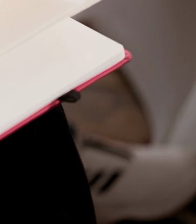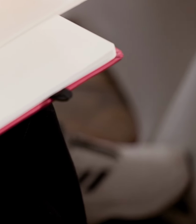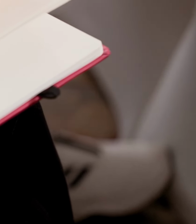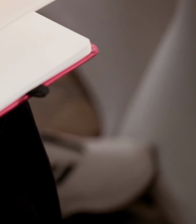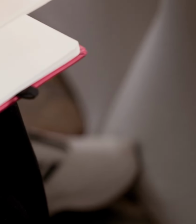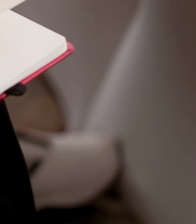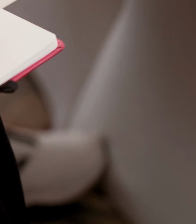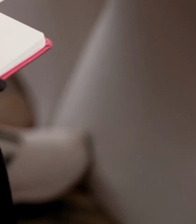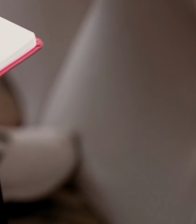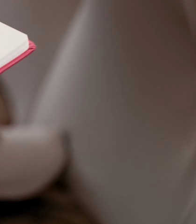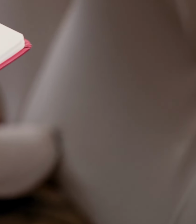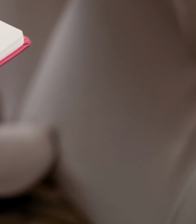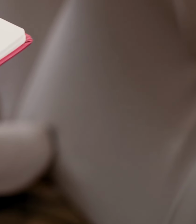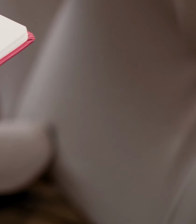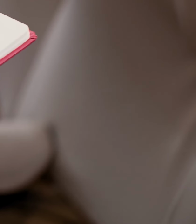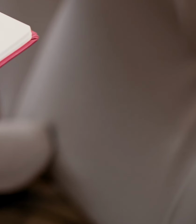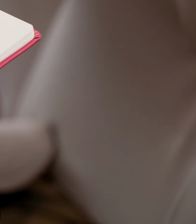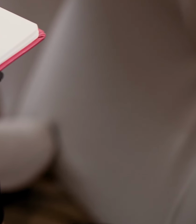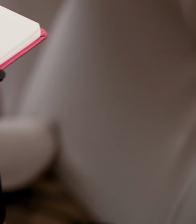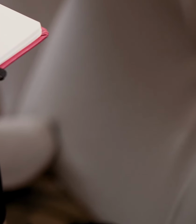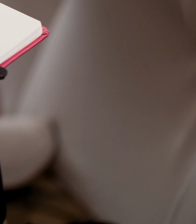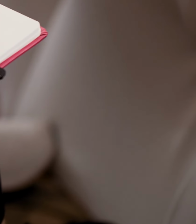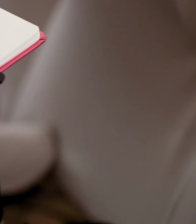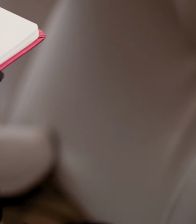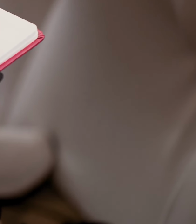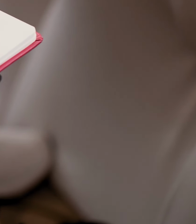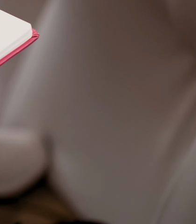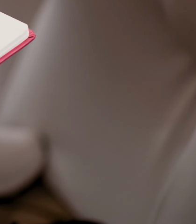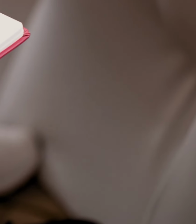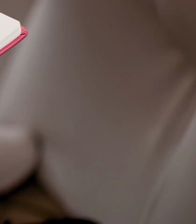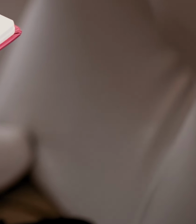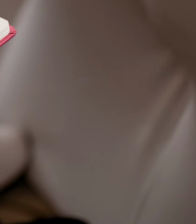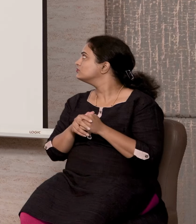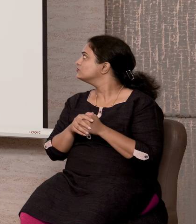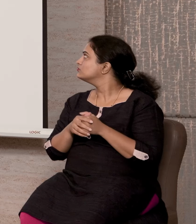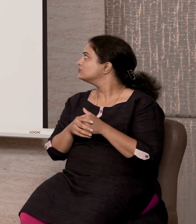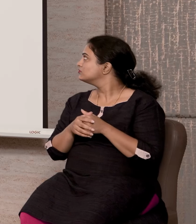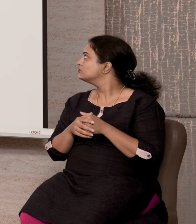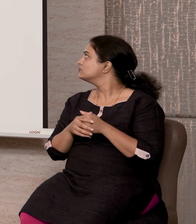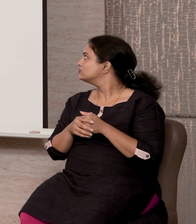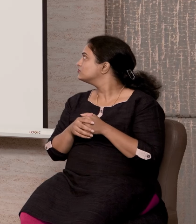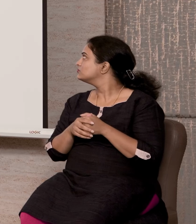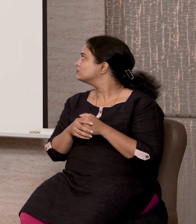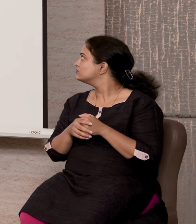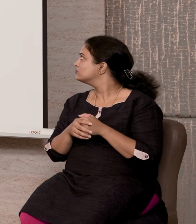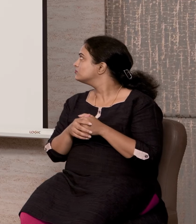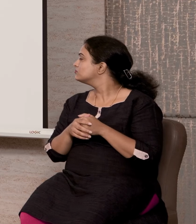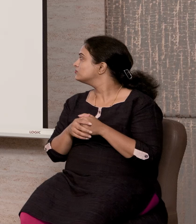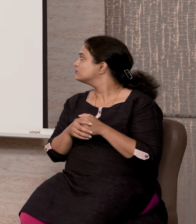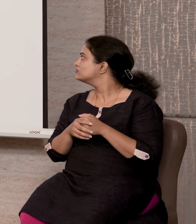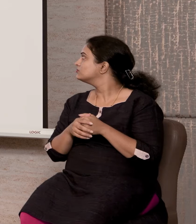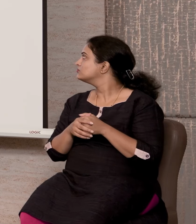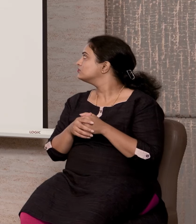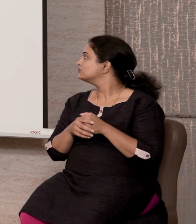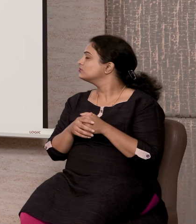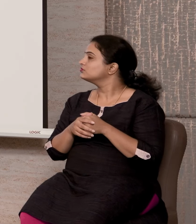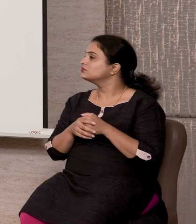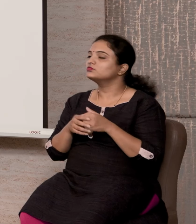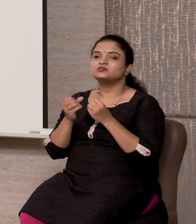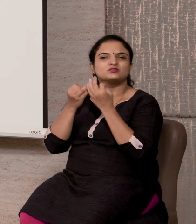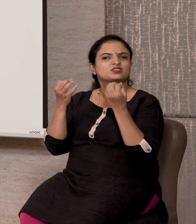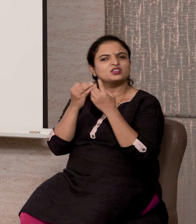the very first thought for my whole journey into, doing research in accessibility, that why is this happening, right? So tons